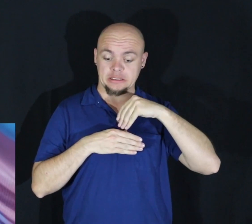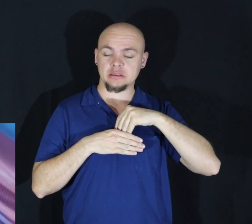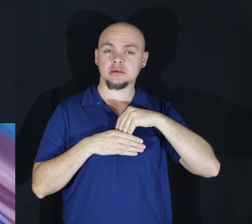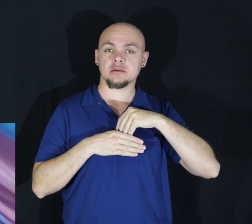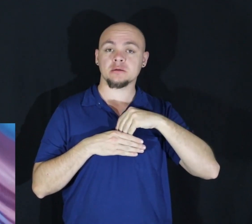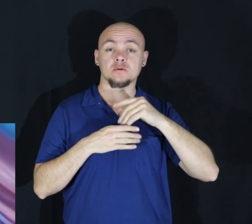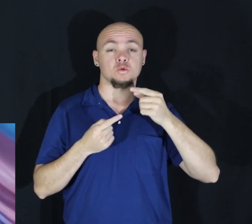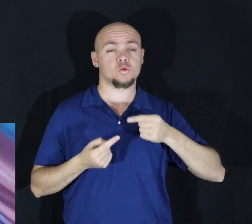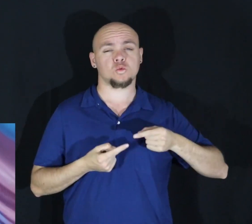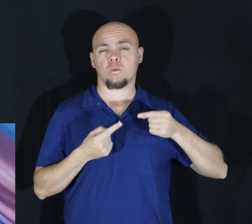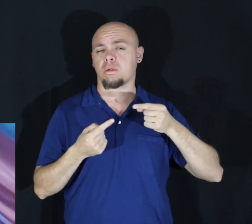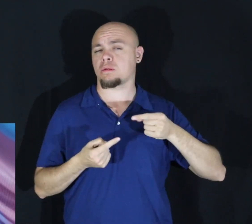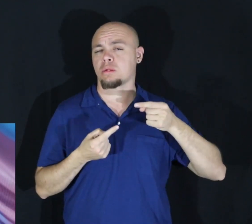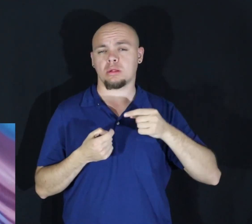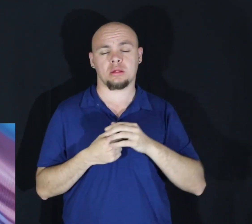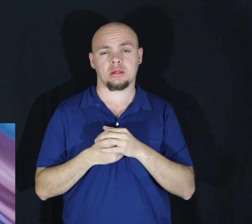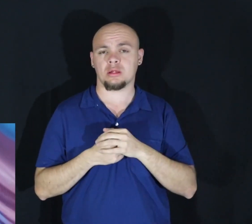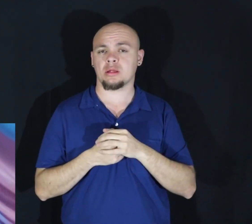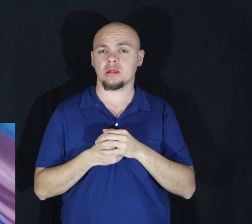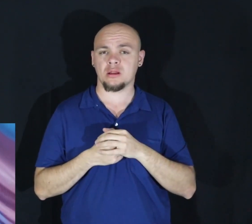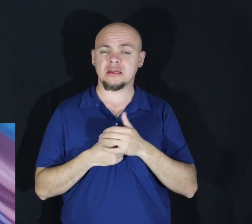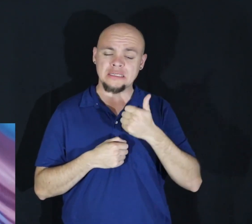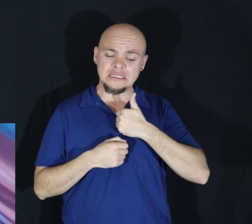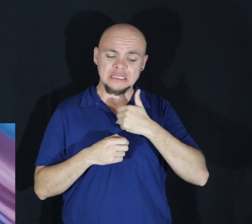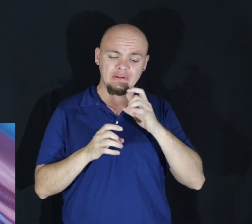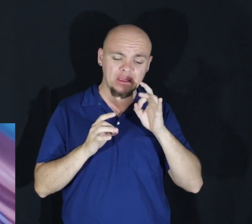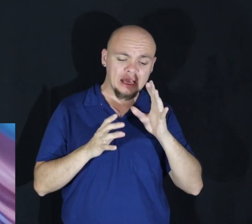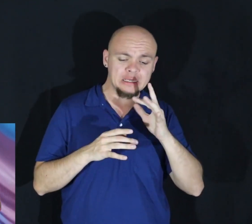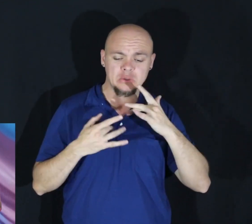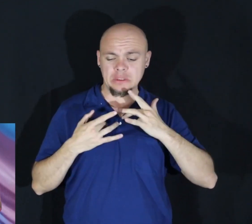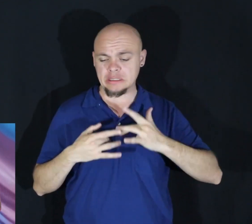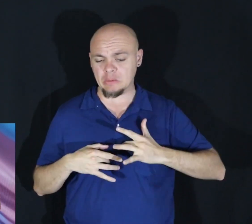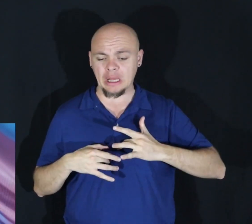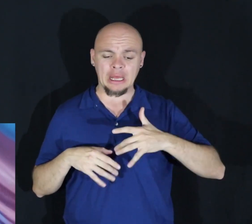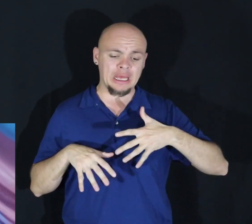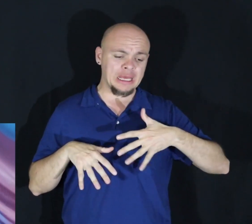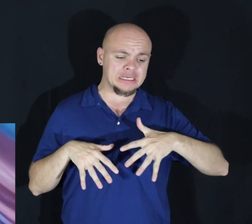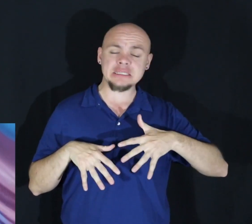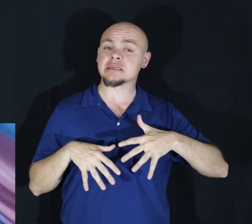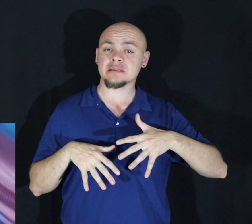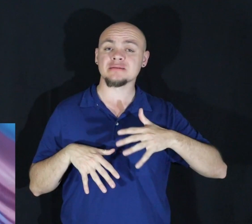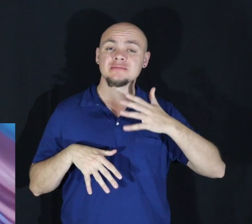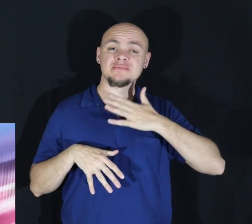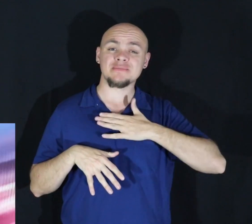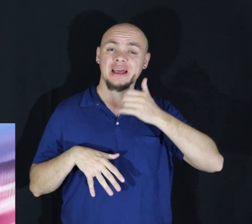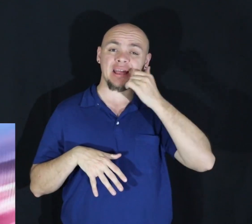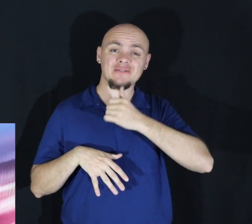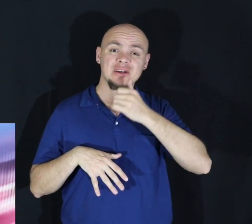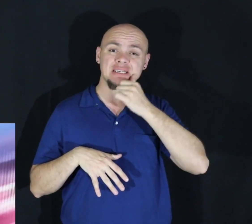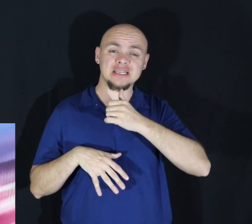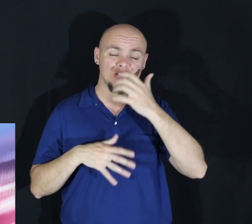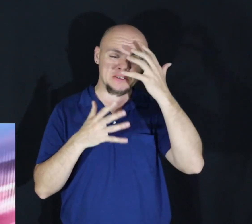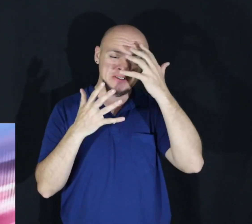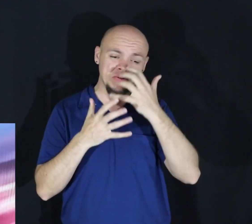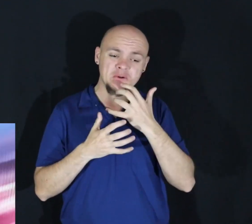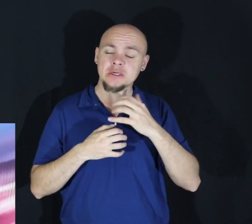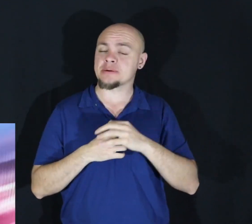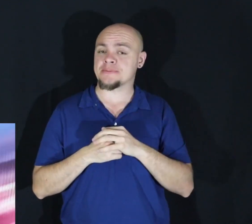struggle. A heavy cloud of self-hatred, depression, and anxiety shadowed my days. Turns